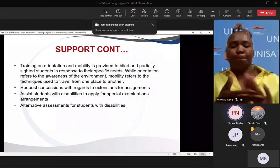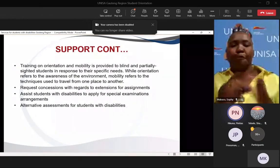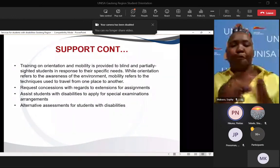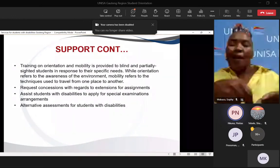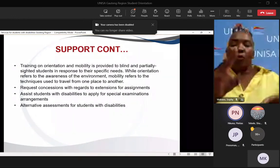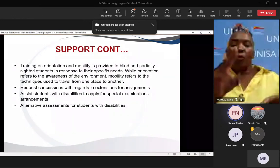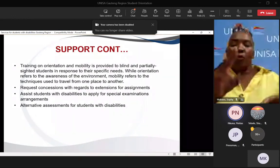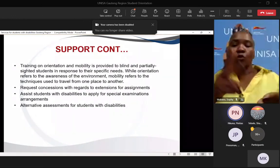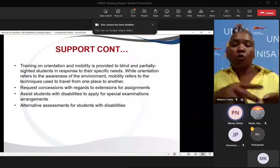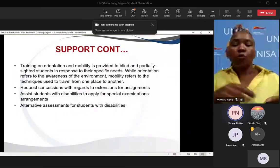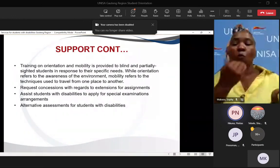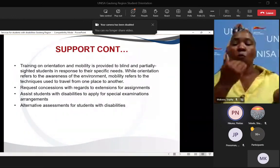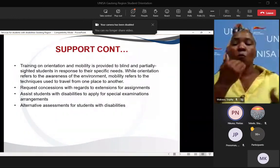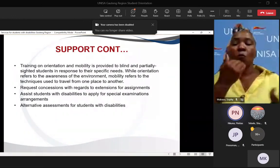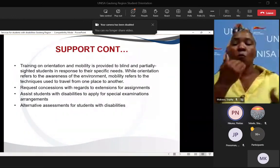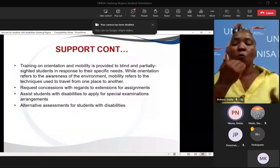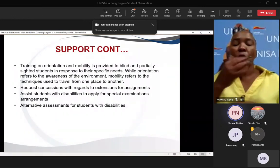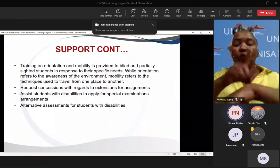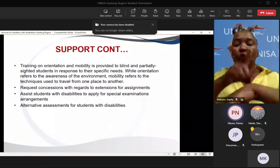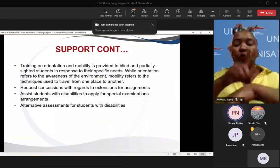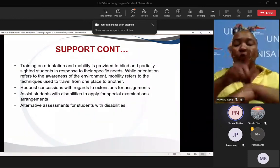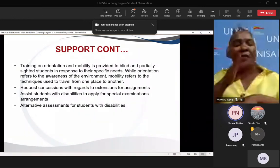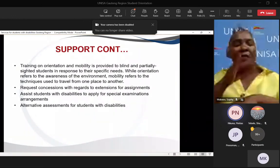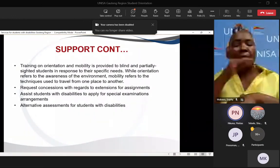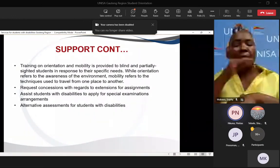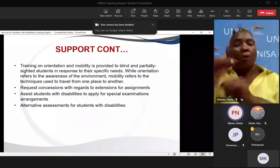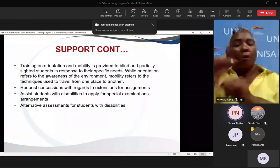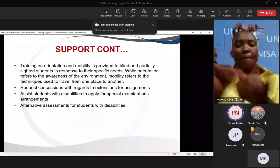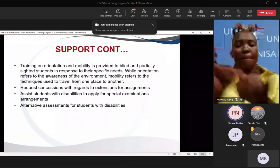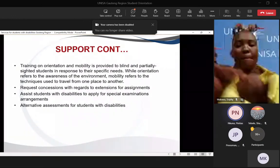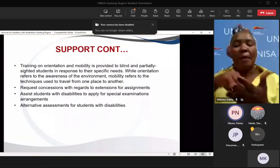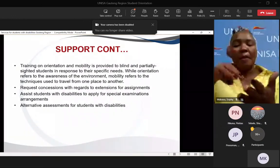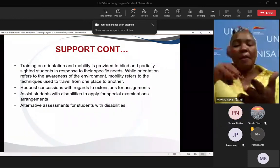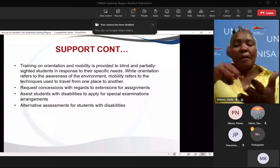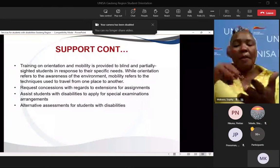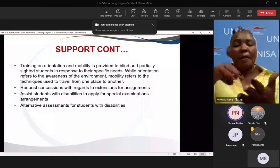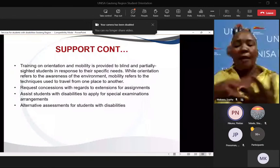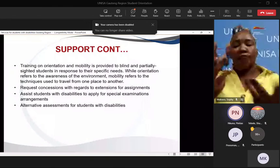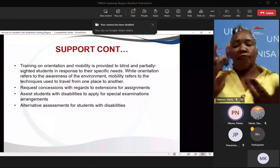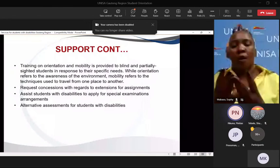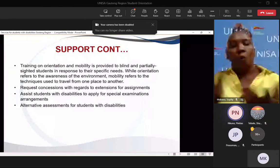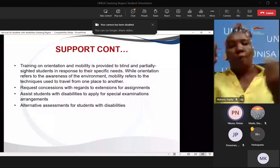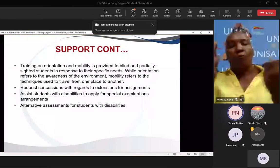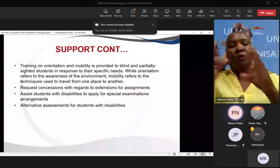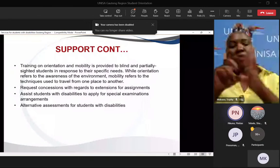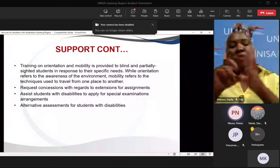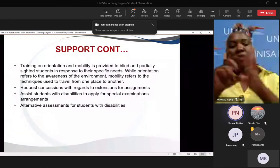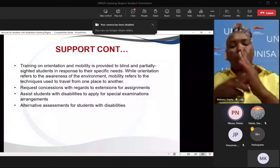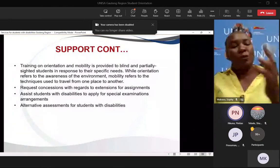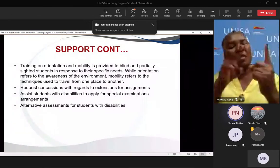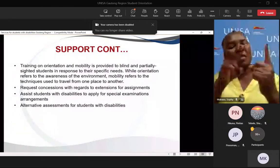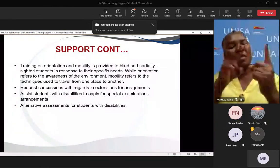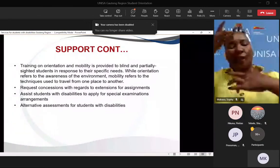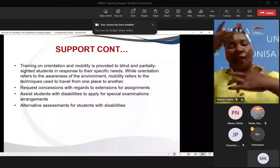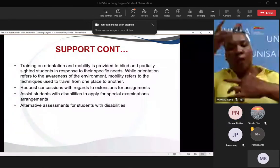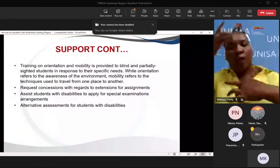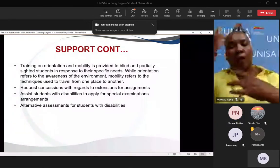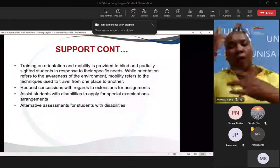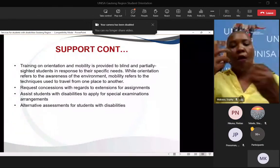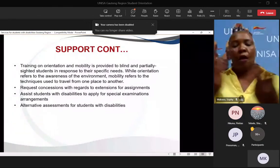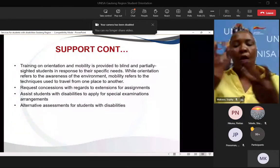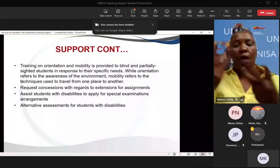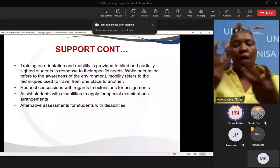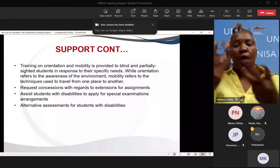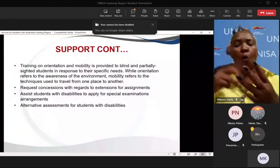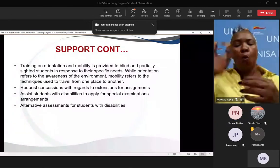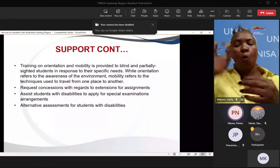we're taking you back to the medical model where persons with disabilities were seen as a ill who always need um